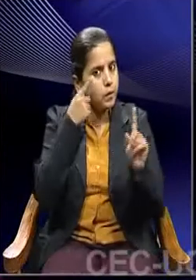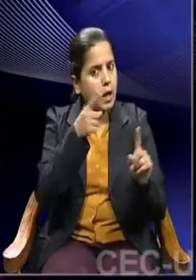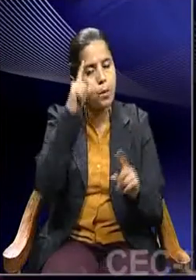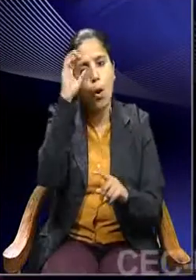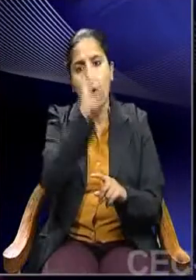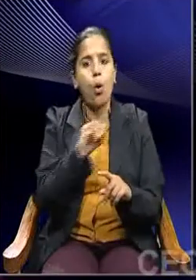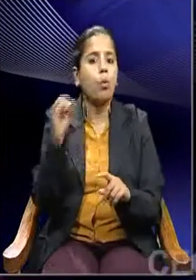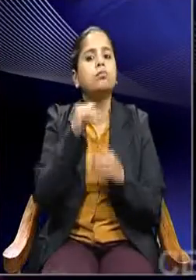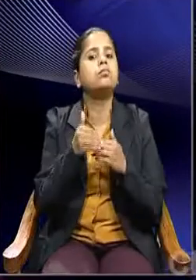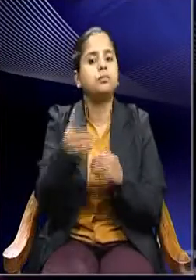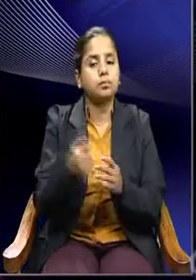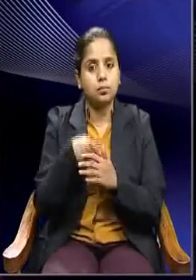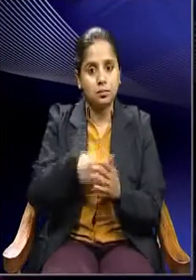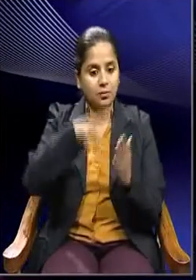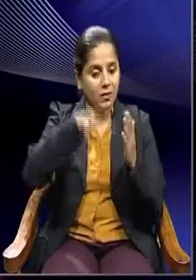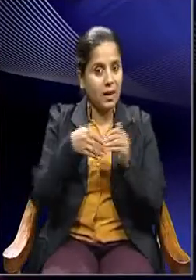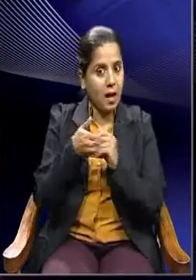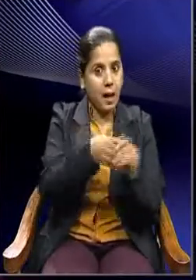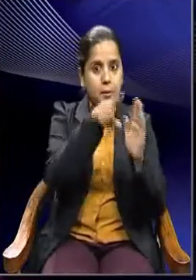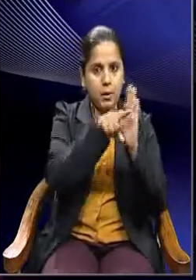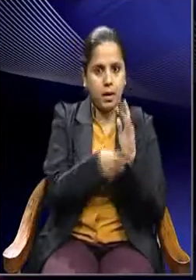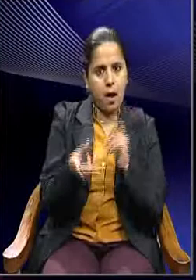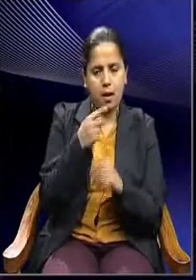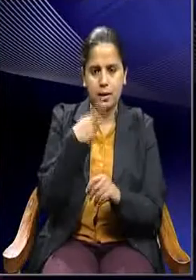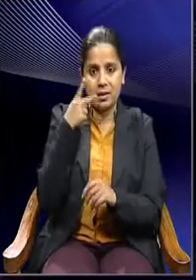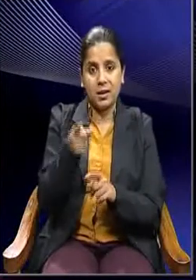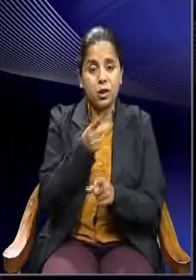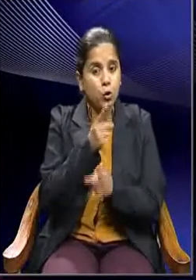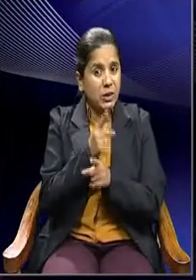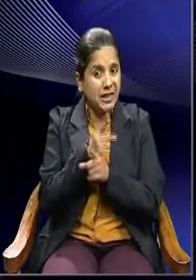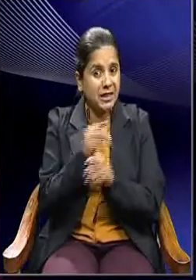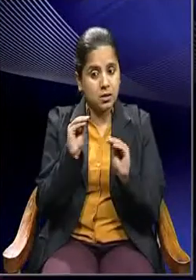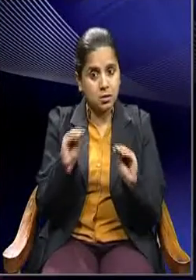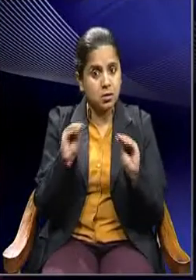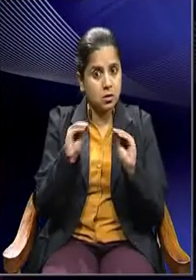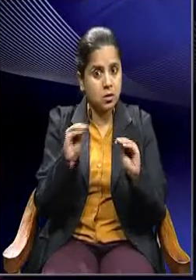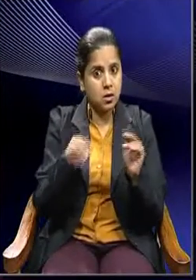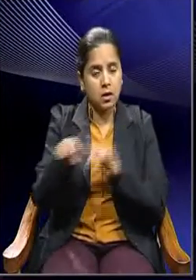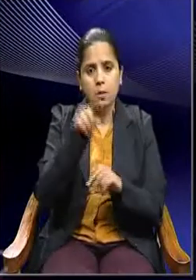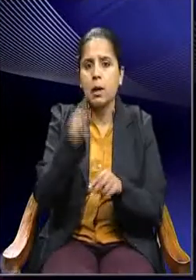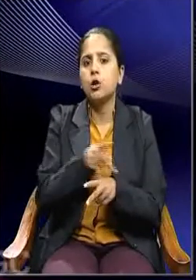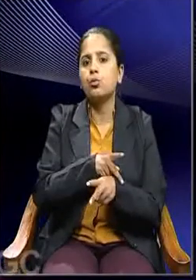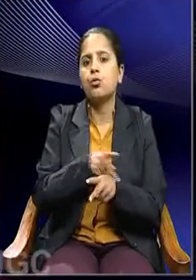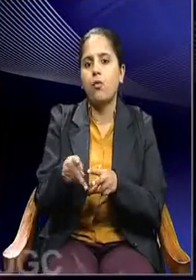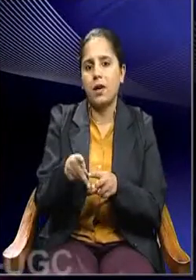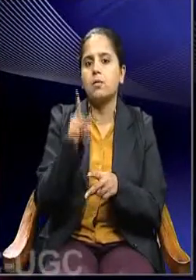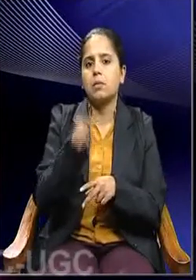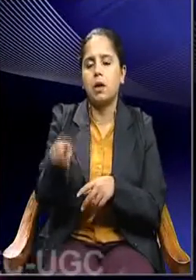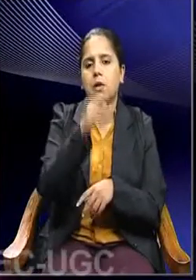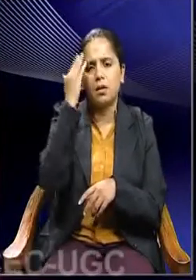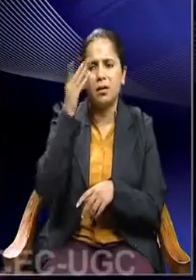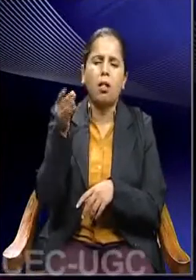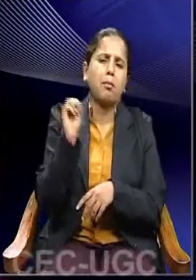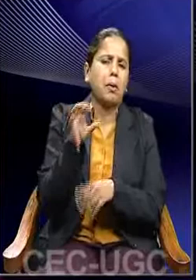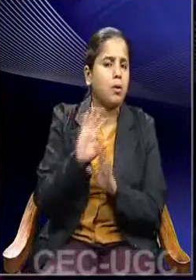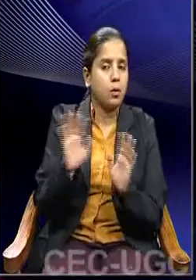objectives. Reading from the guiding principles again, that teaching should be regarded as a profession. It is a form